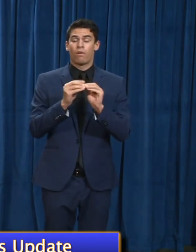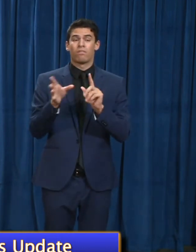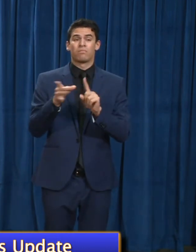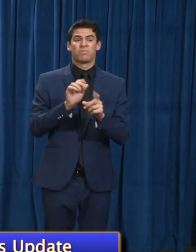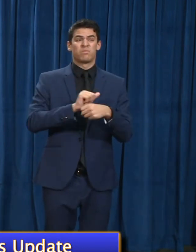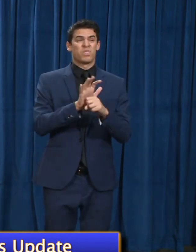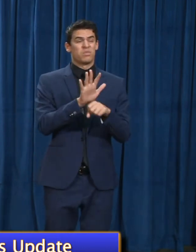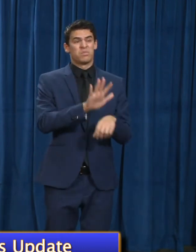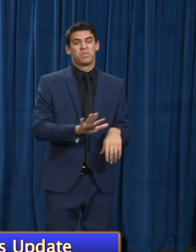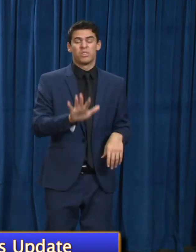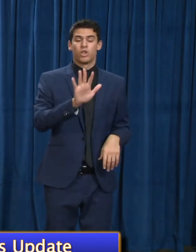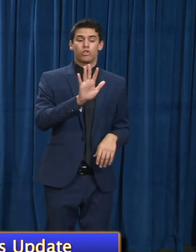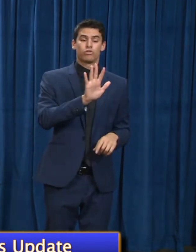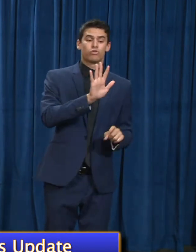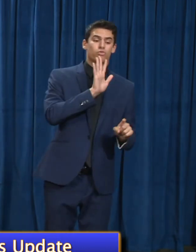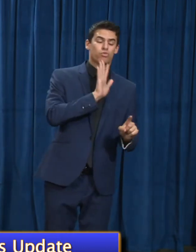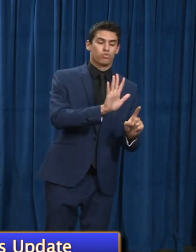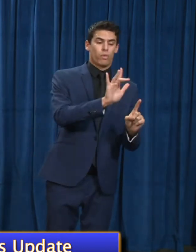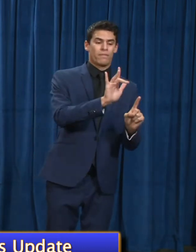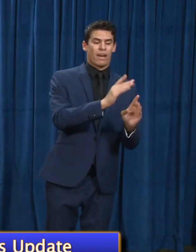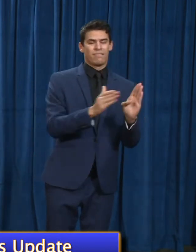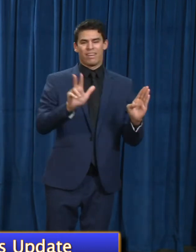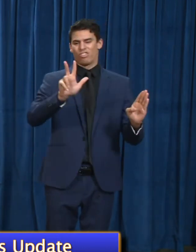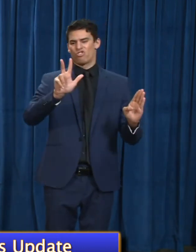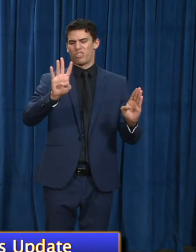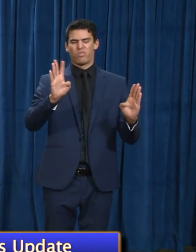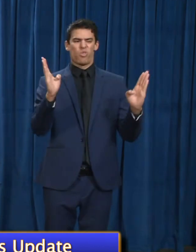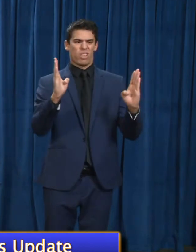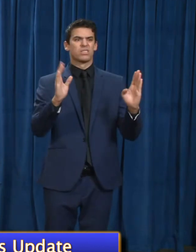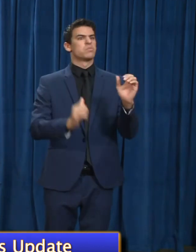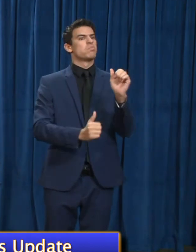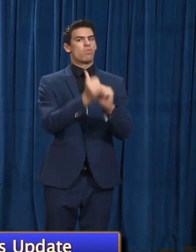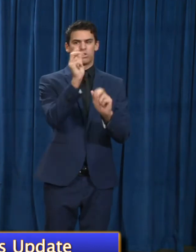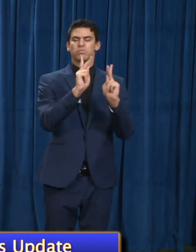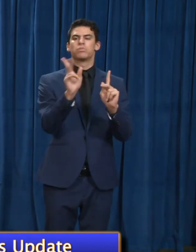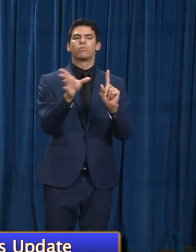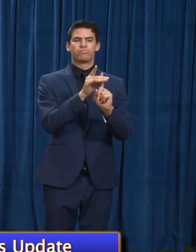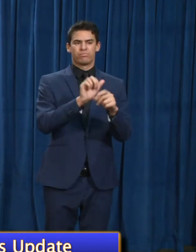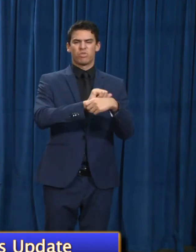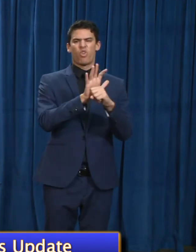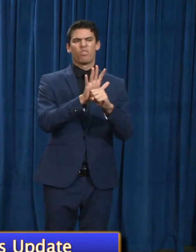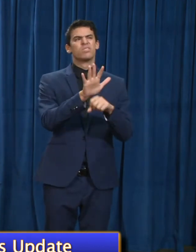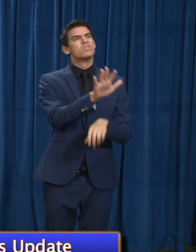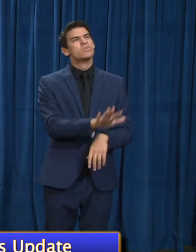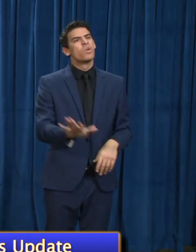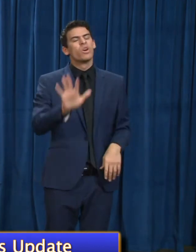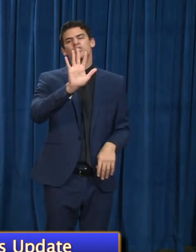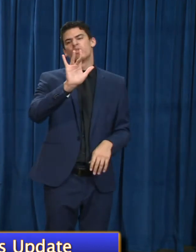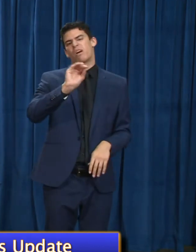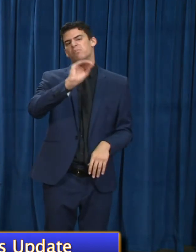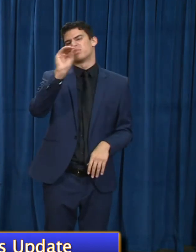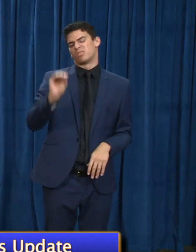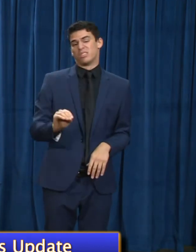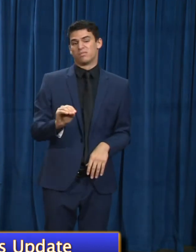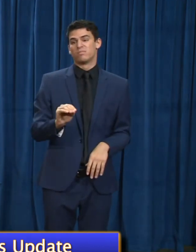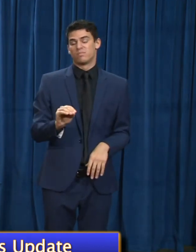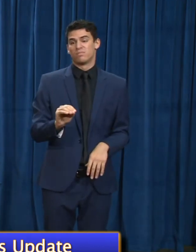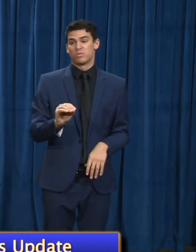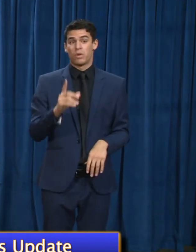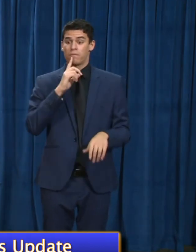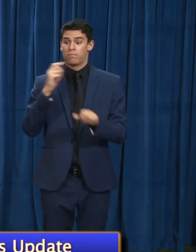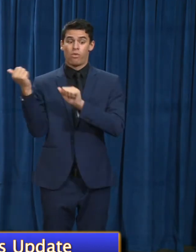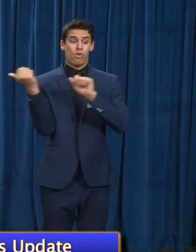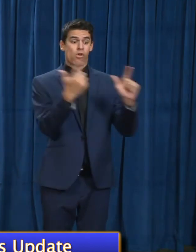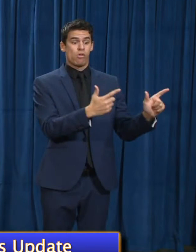25 and 34 years of age. They are representing about 25% of all cases in the